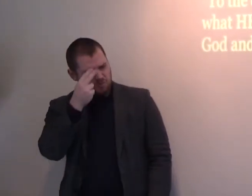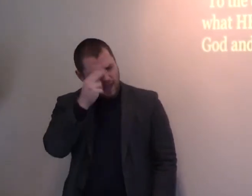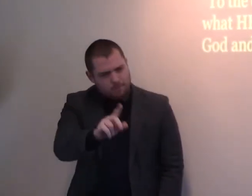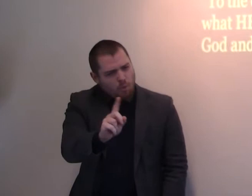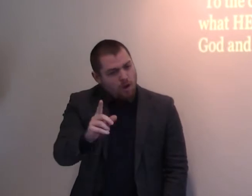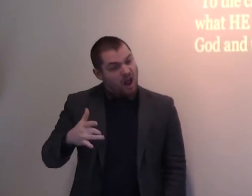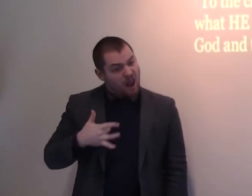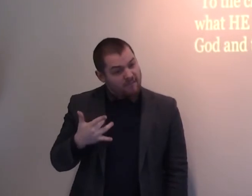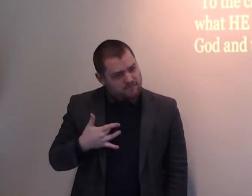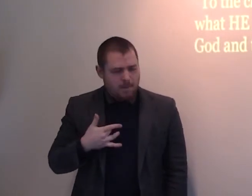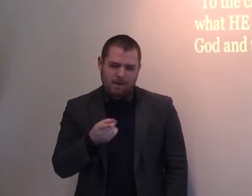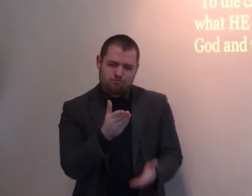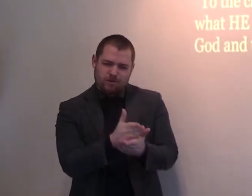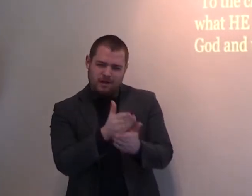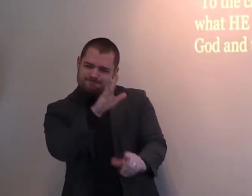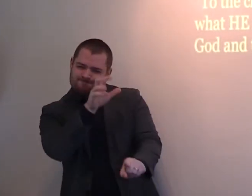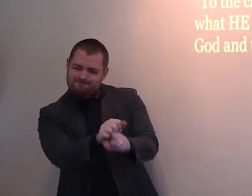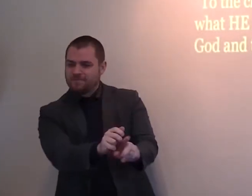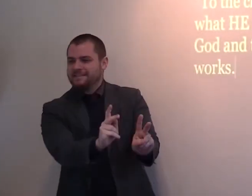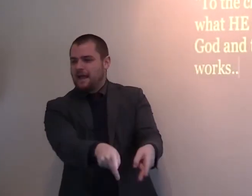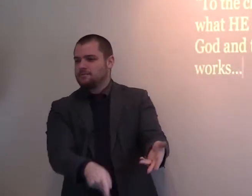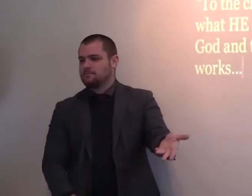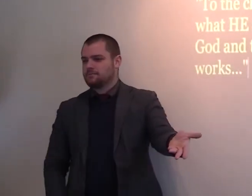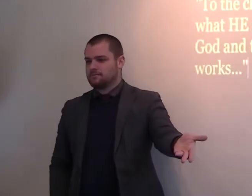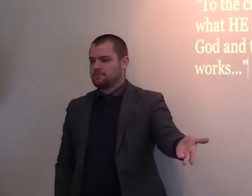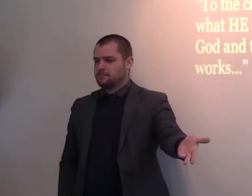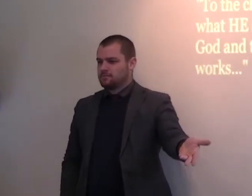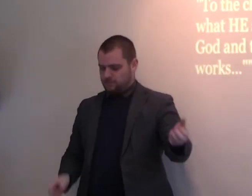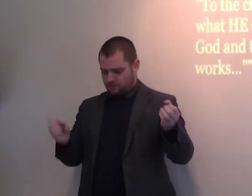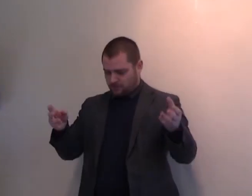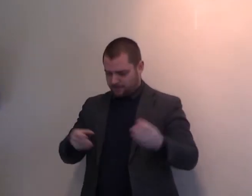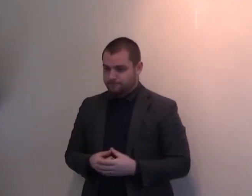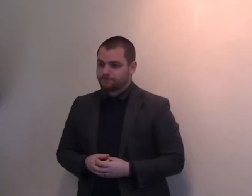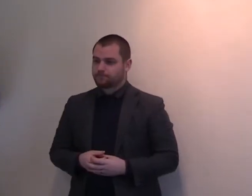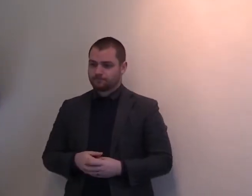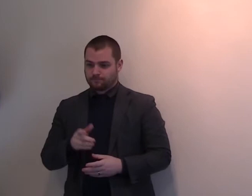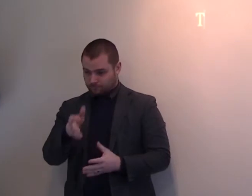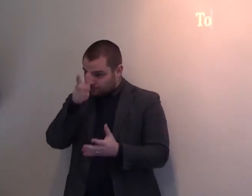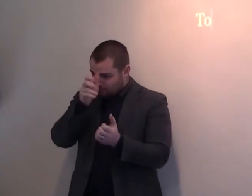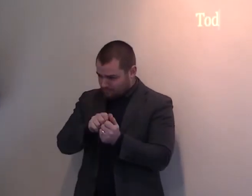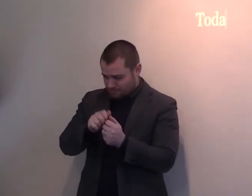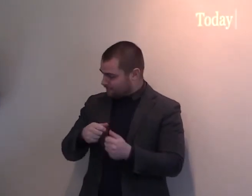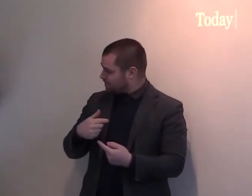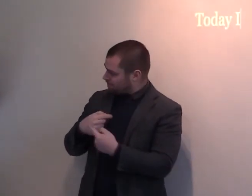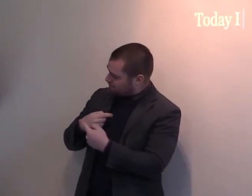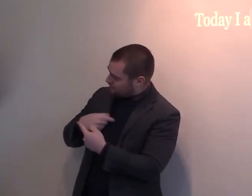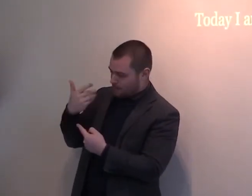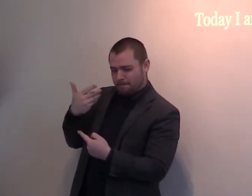dead. So we come this morning to the fifth of the seven churches in